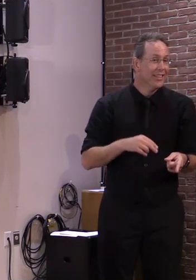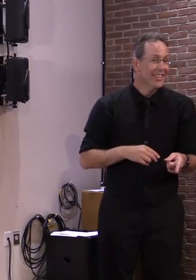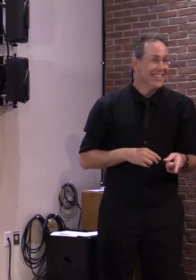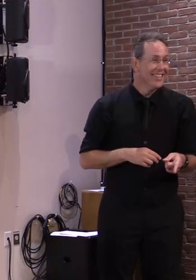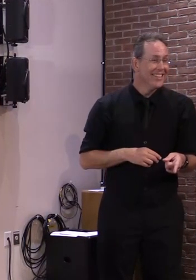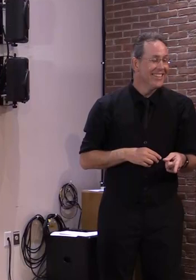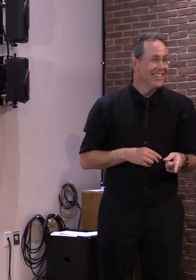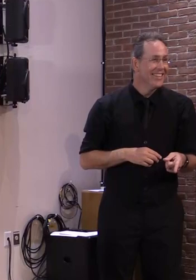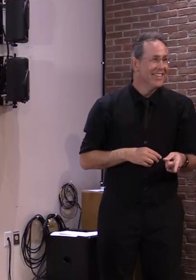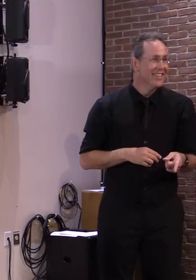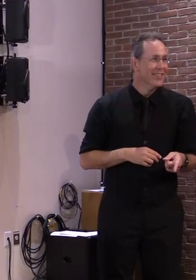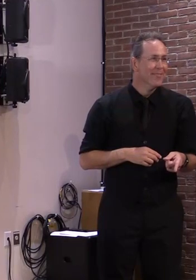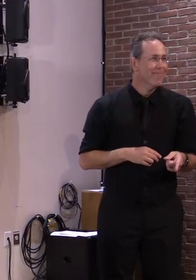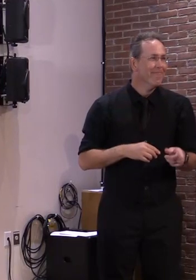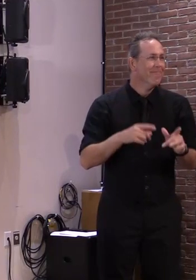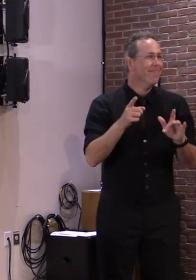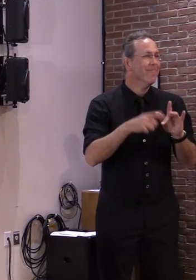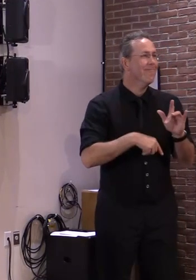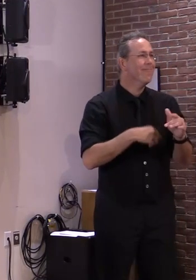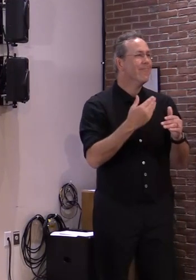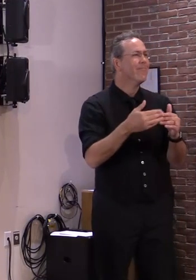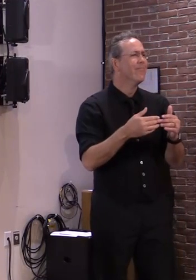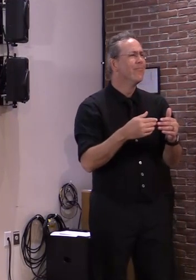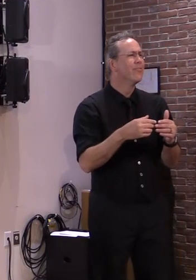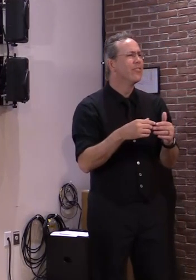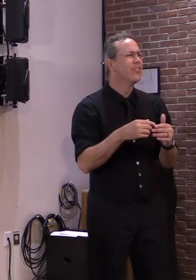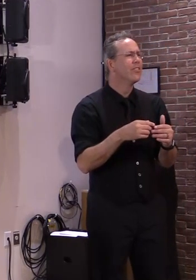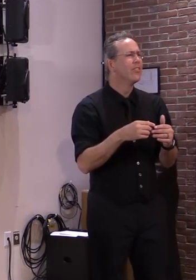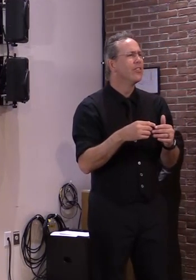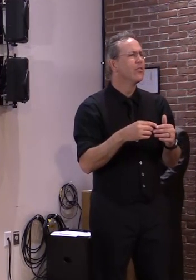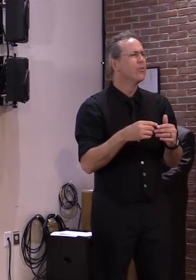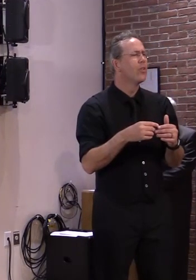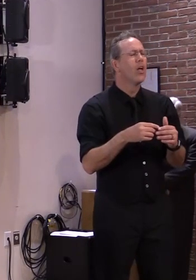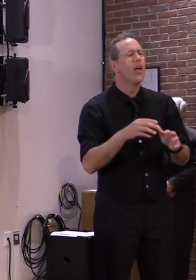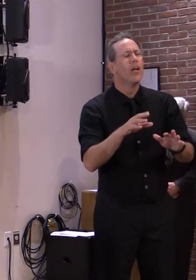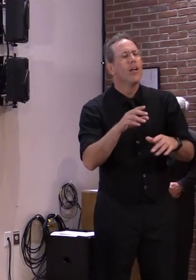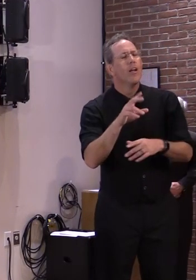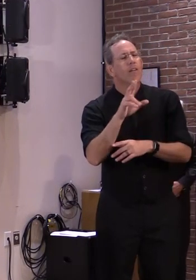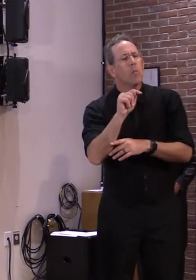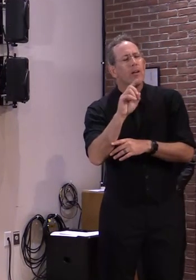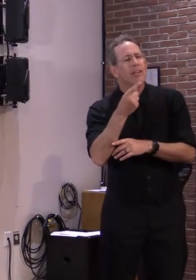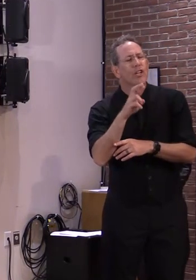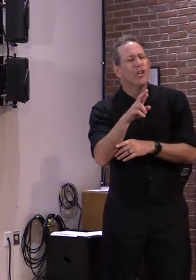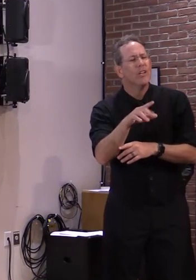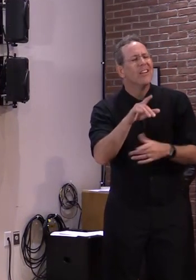Andrew, I think I saw your mic come off mute, so we can try you again.